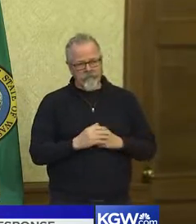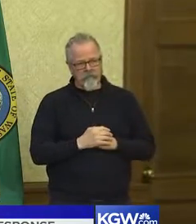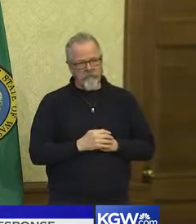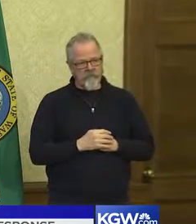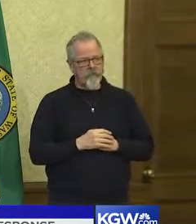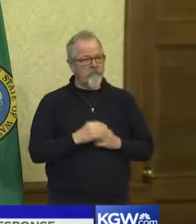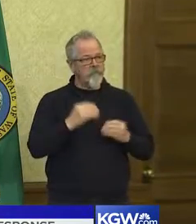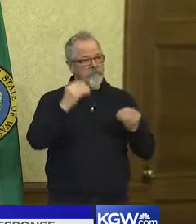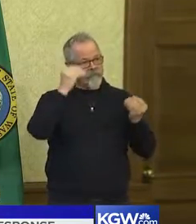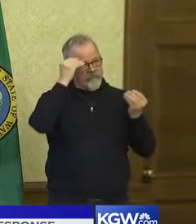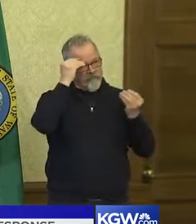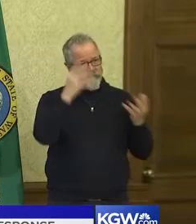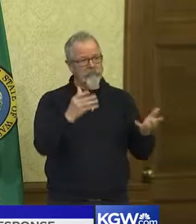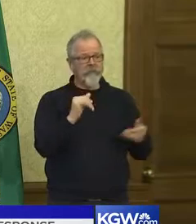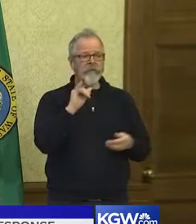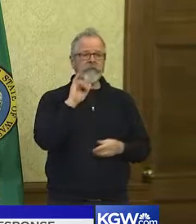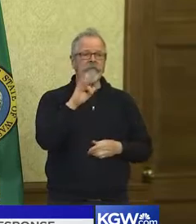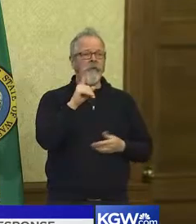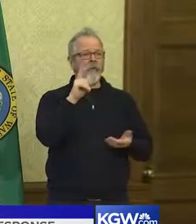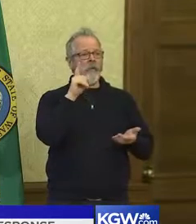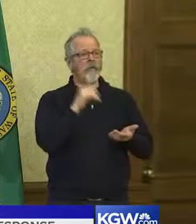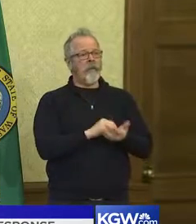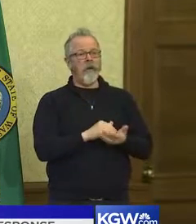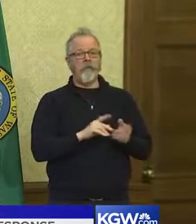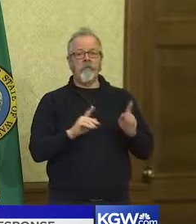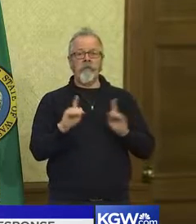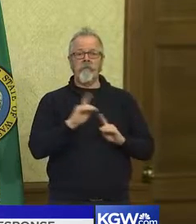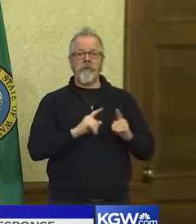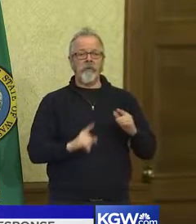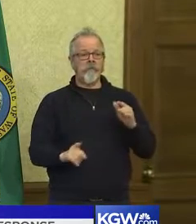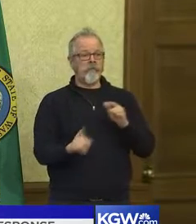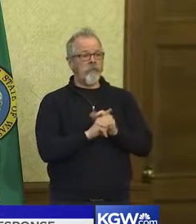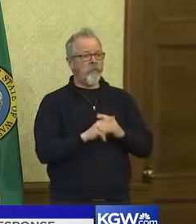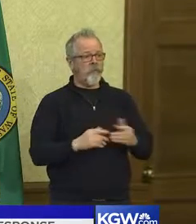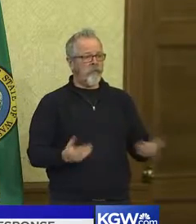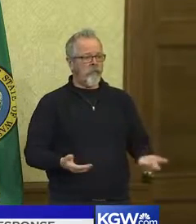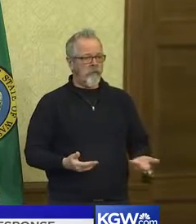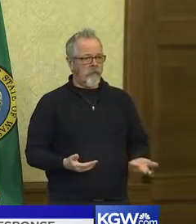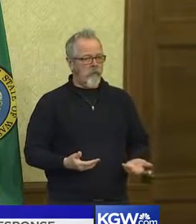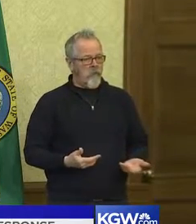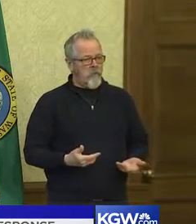weekend, what I would know is that there would be